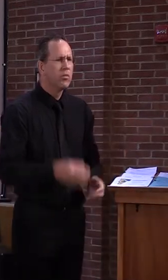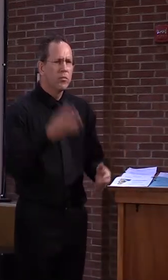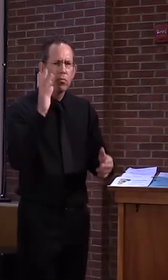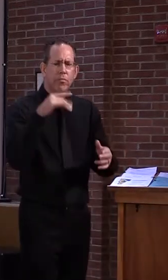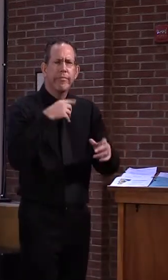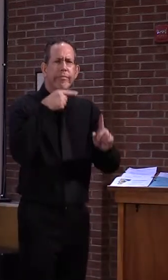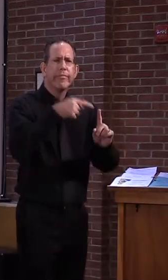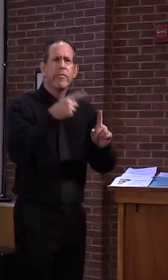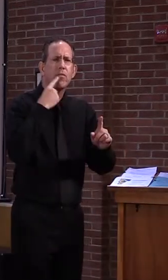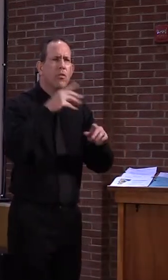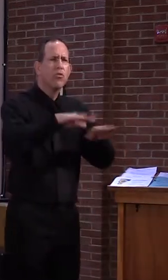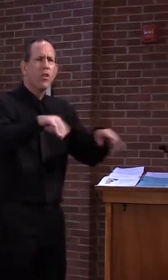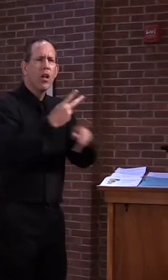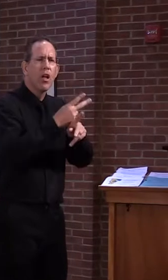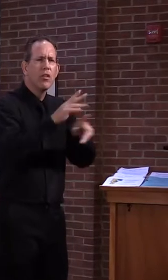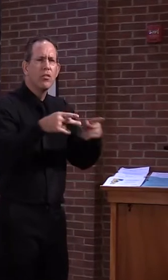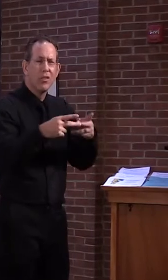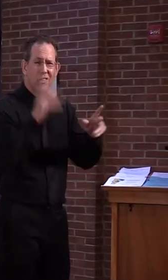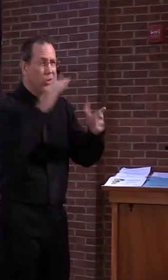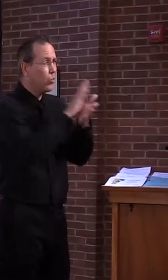Maybe both.